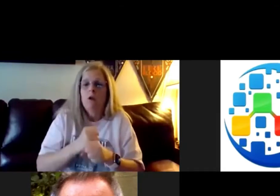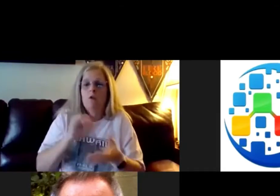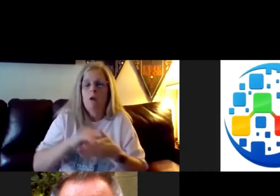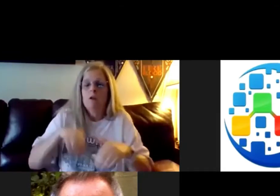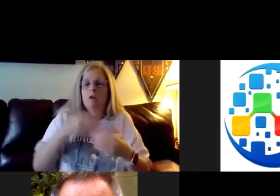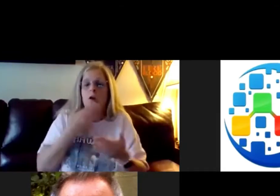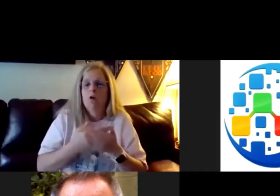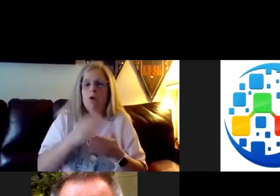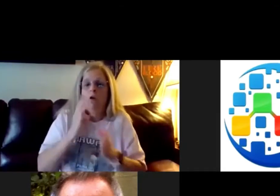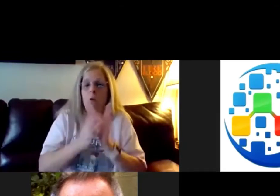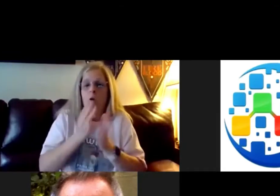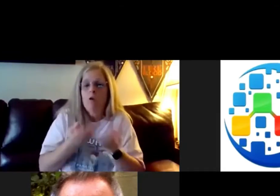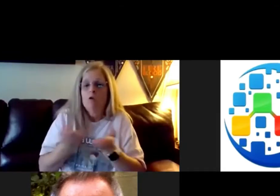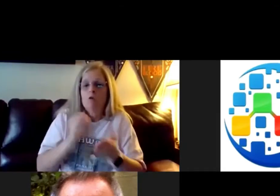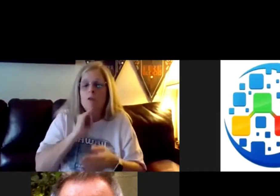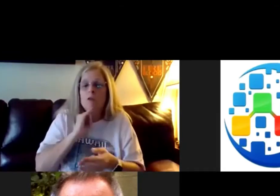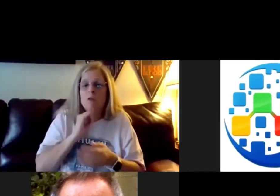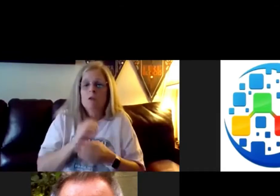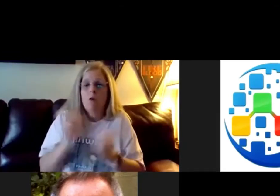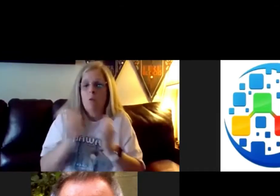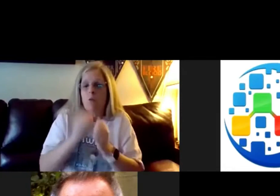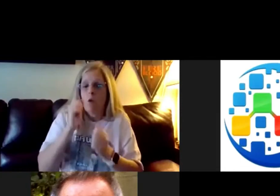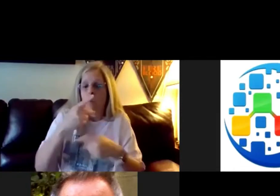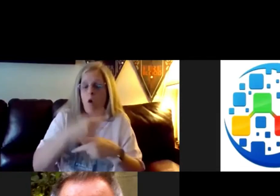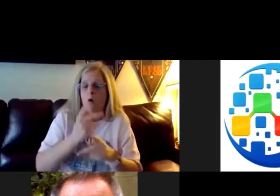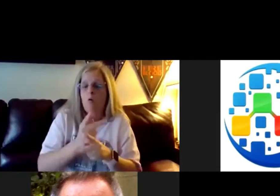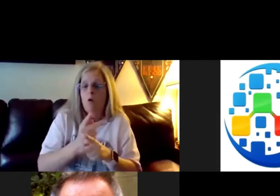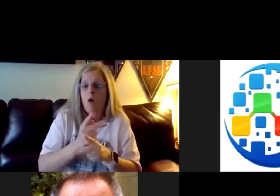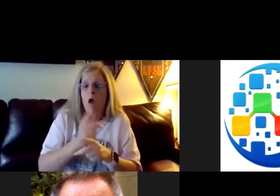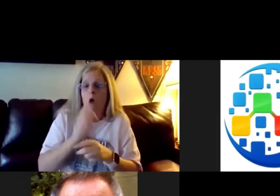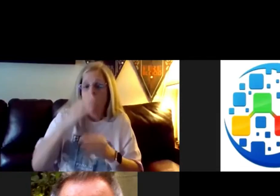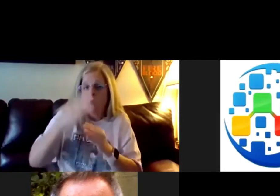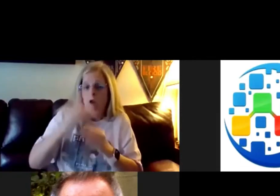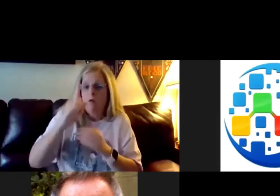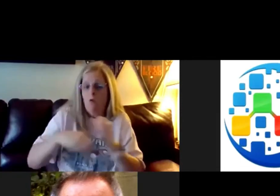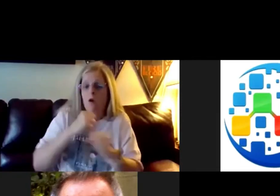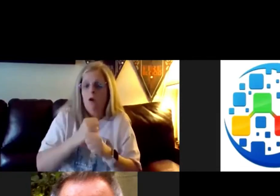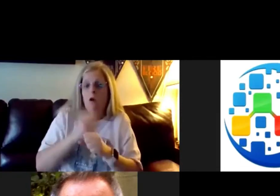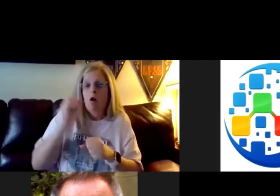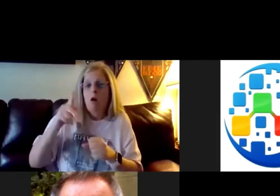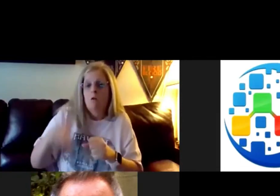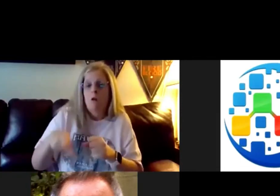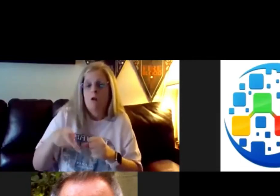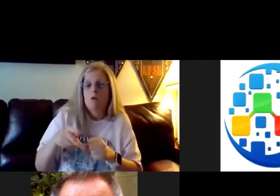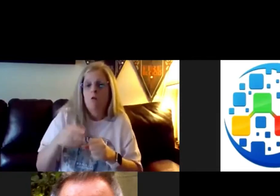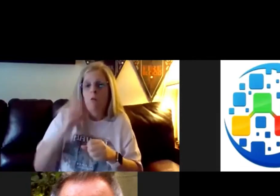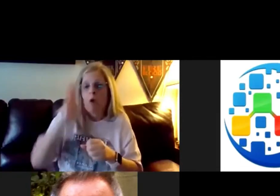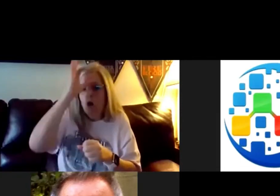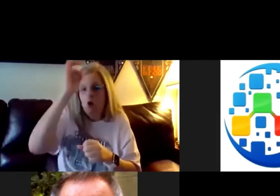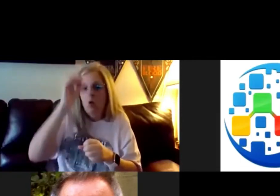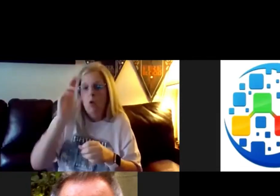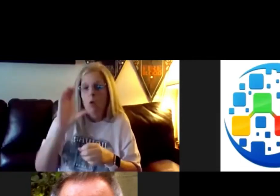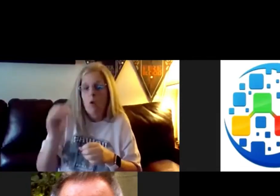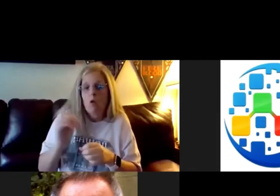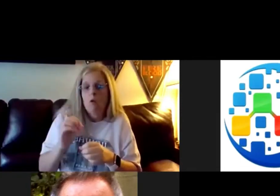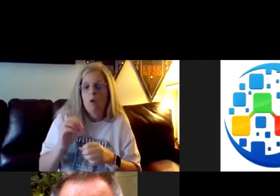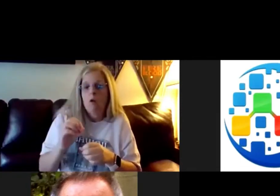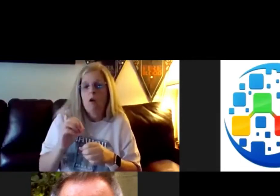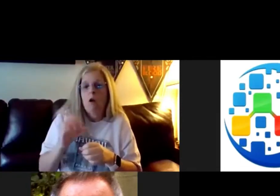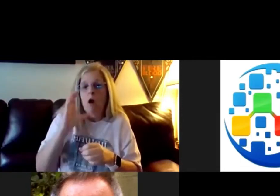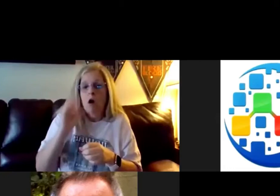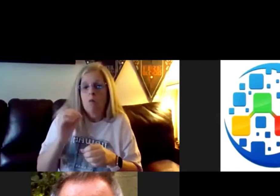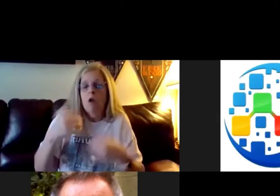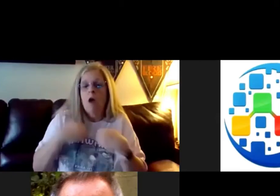is. And with this one product at the end of 1 year, Onpassive will be a unicorn company, a company that has a value